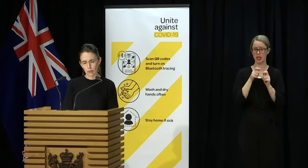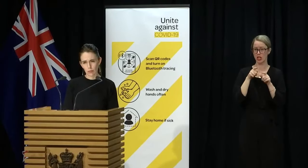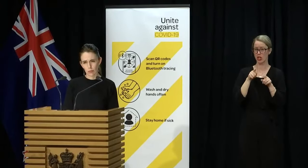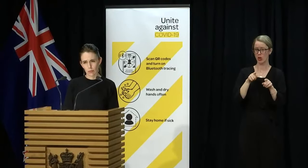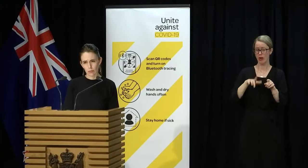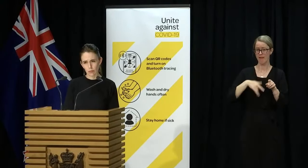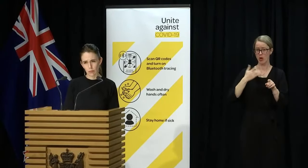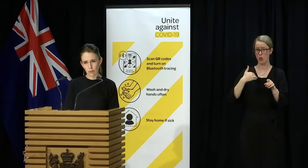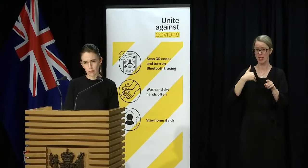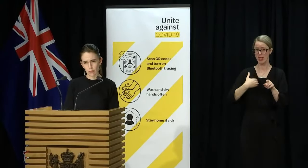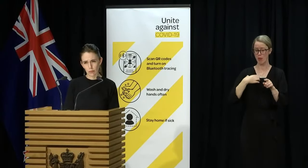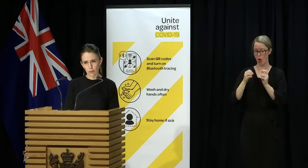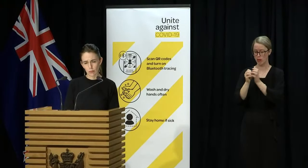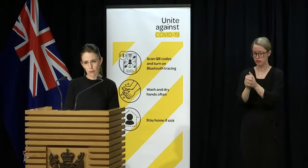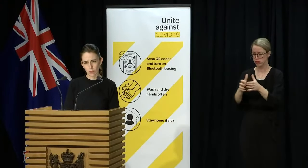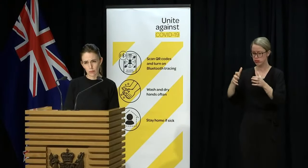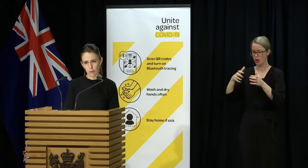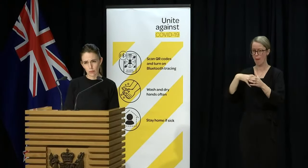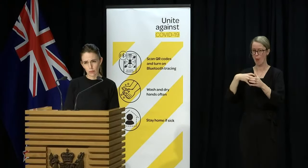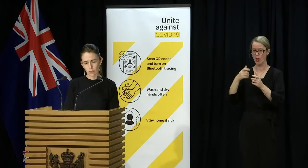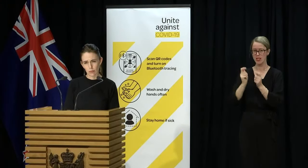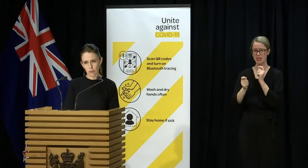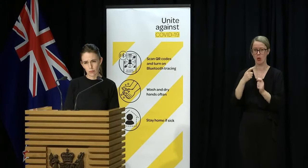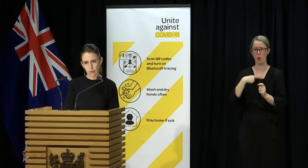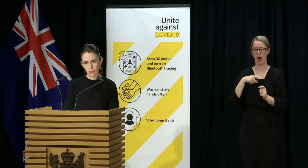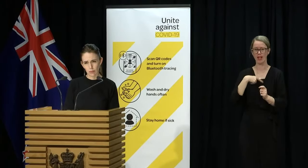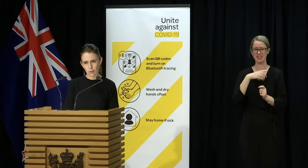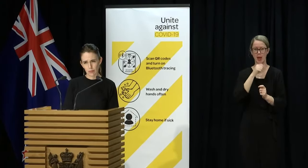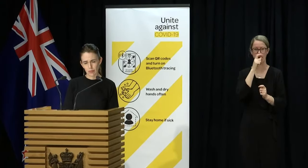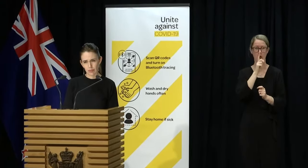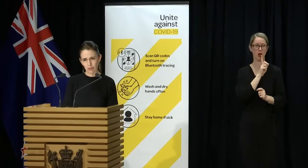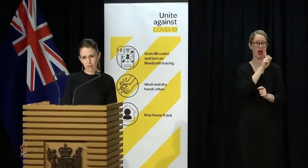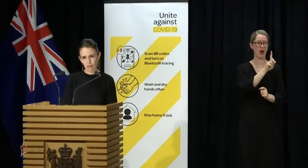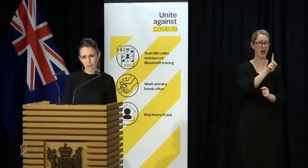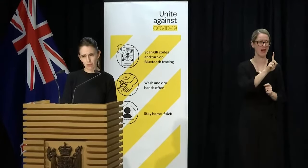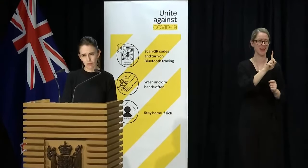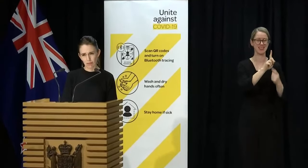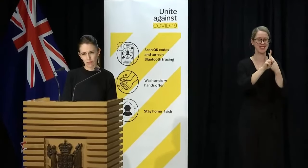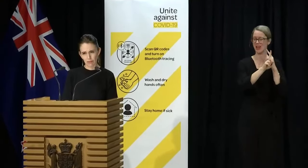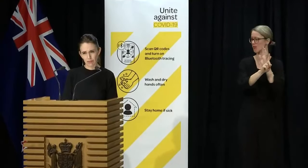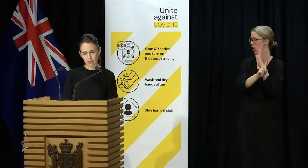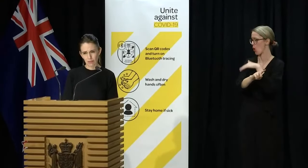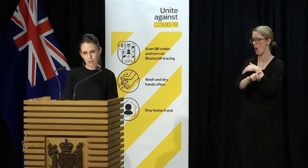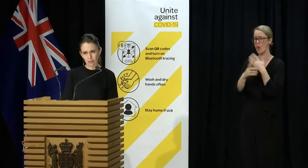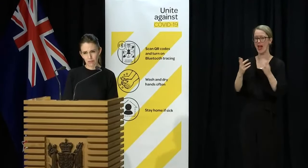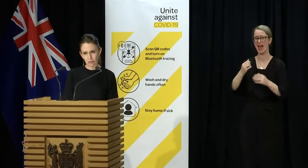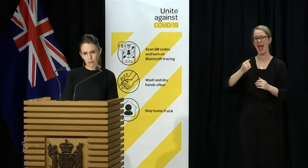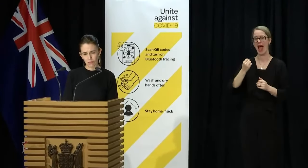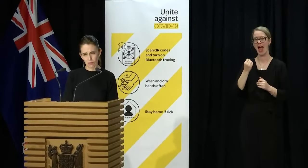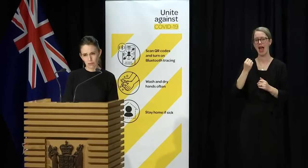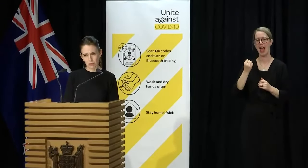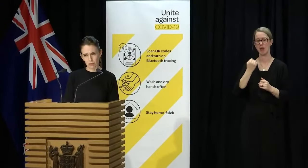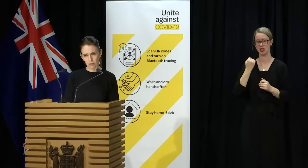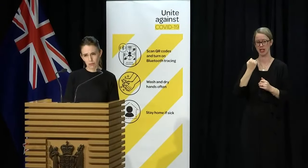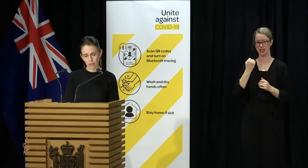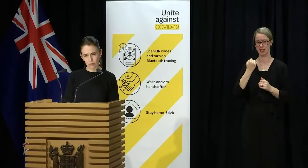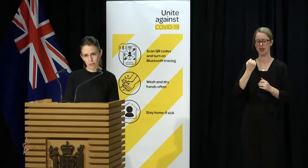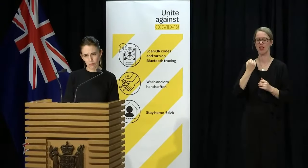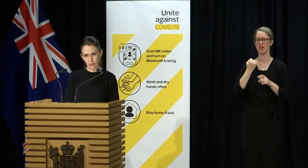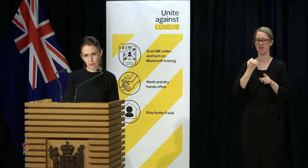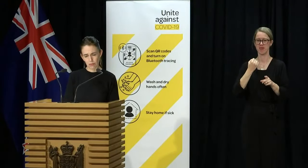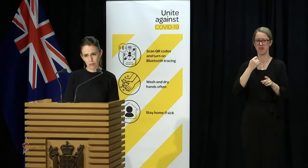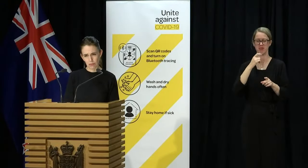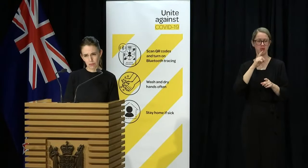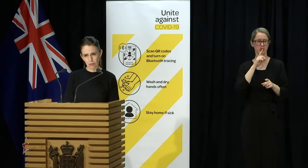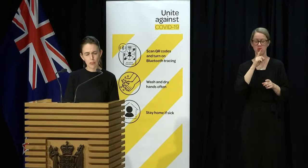testing pop-up stations? We've been hearing reports of a lot of people that have been turned away, specifically in Hamilton at testing centres. Some people have been told that they can't